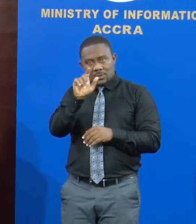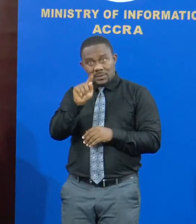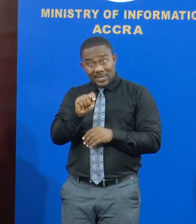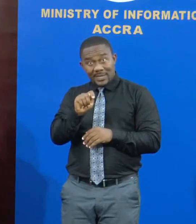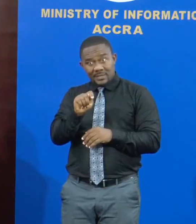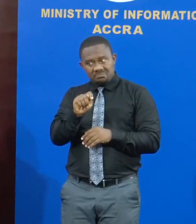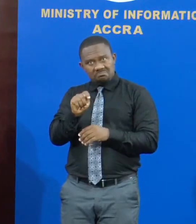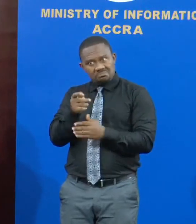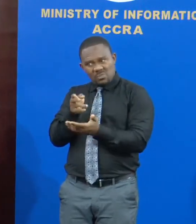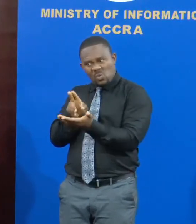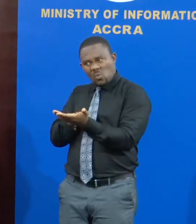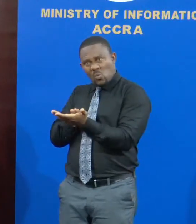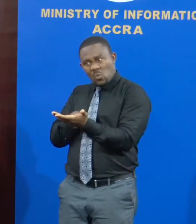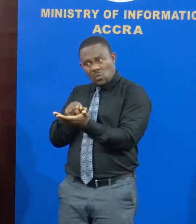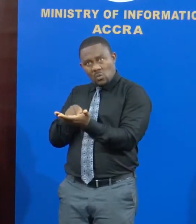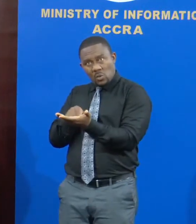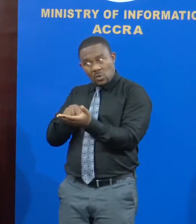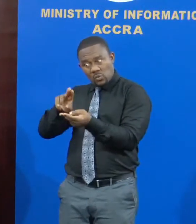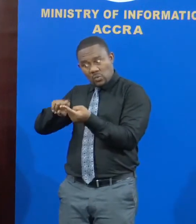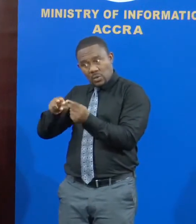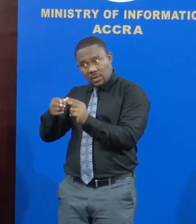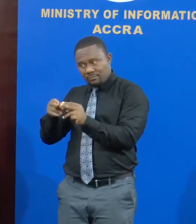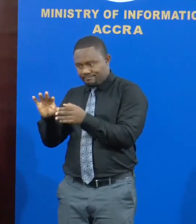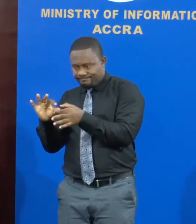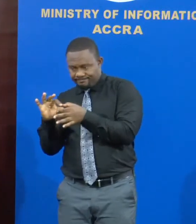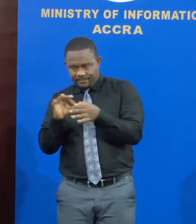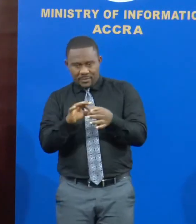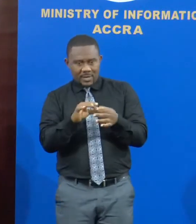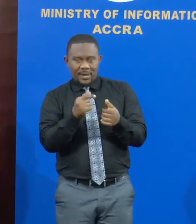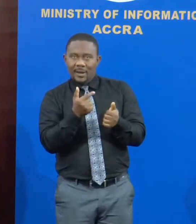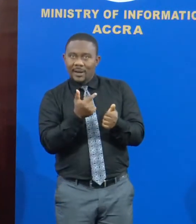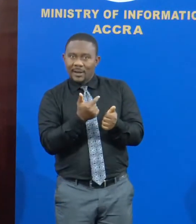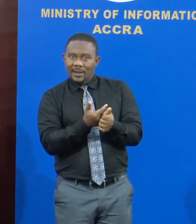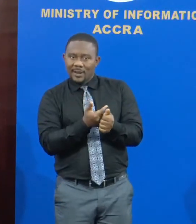us to your Ghana card number.